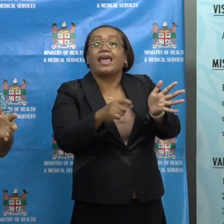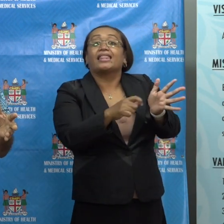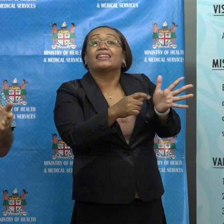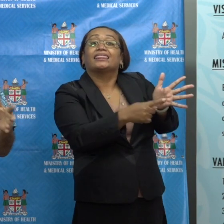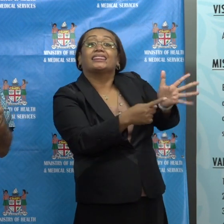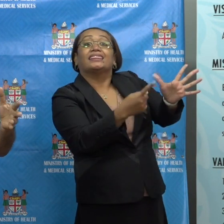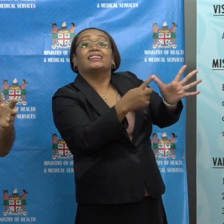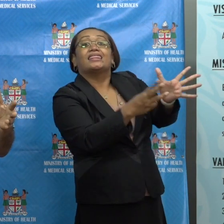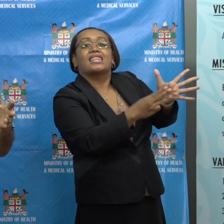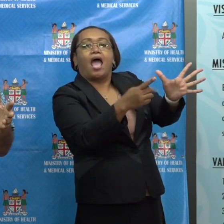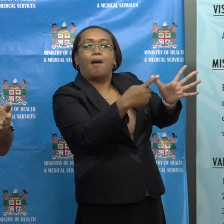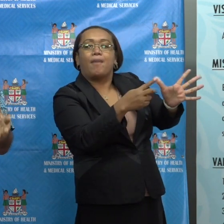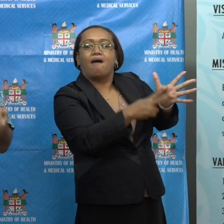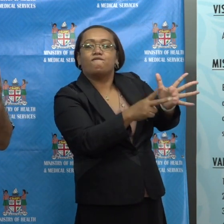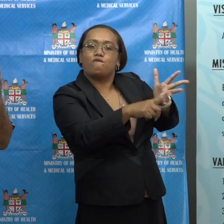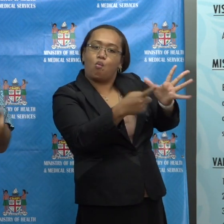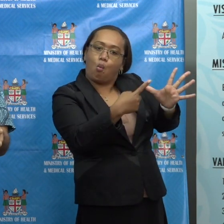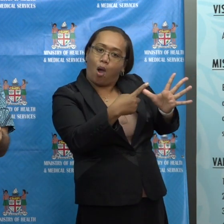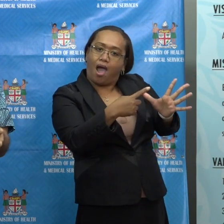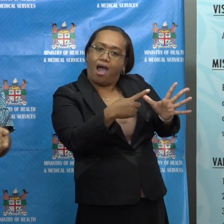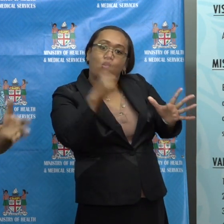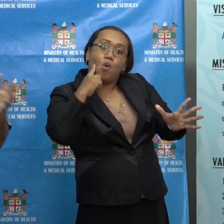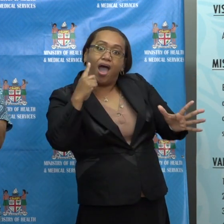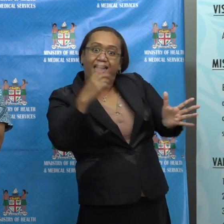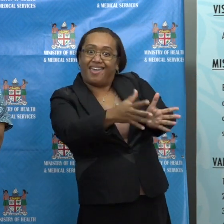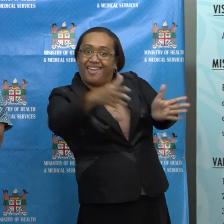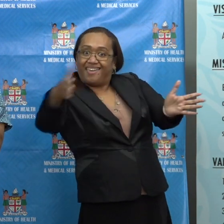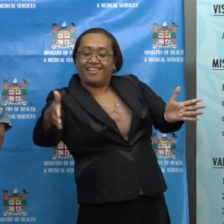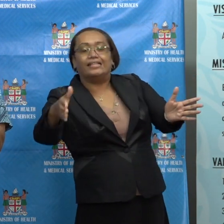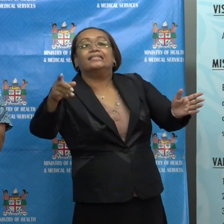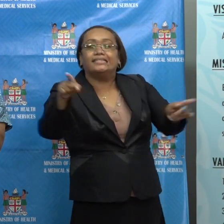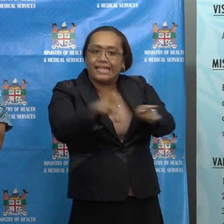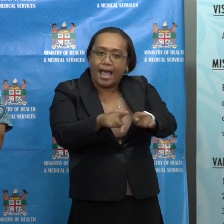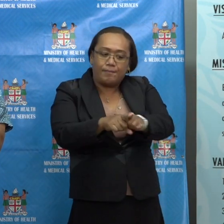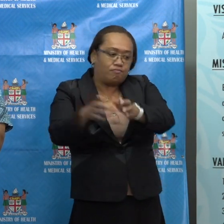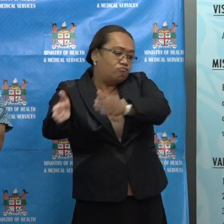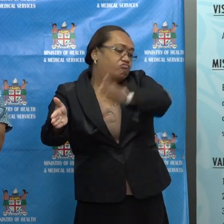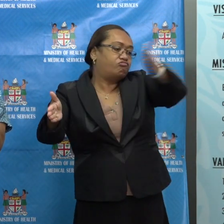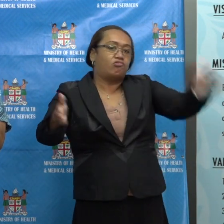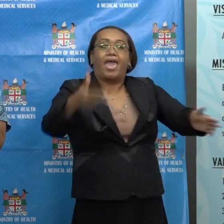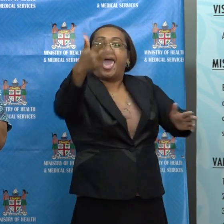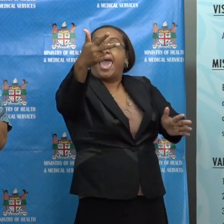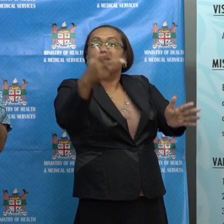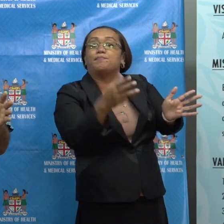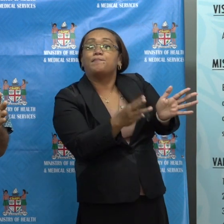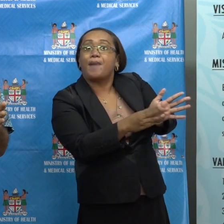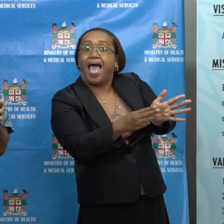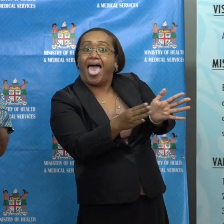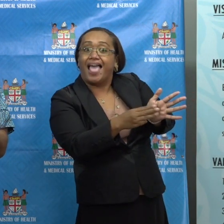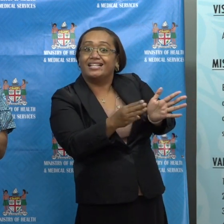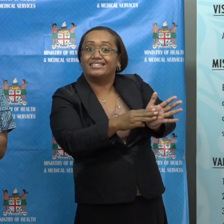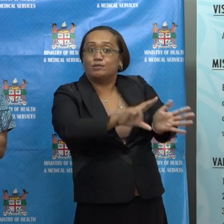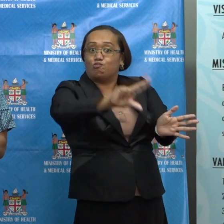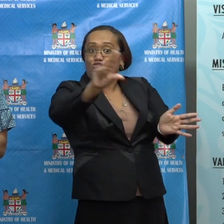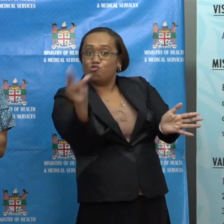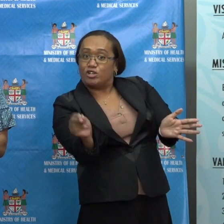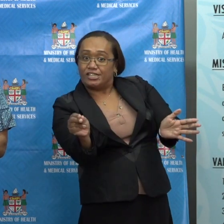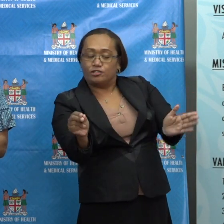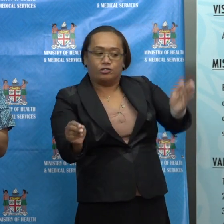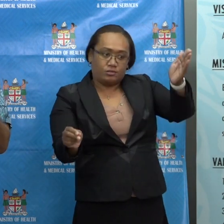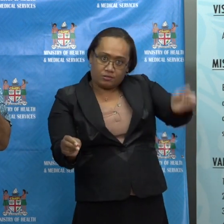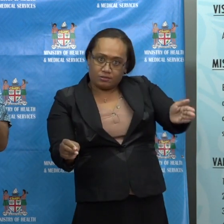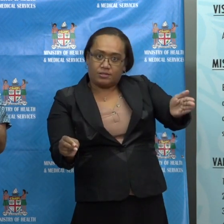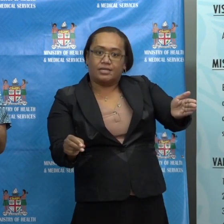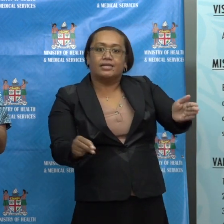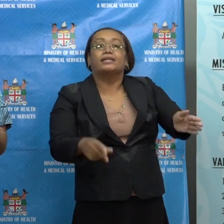we'll rename. Then from Tamavoiwai to 8 Miles Bridge, which will be what we call the Suva Containment Zone,